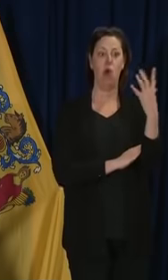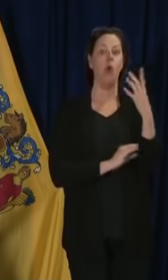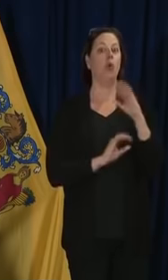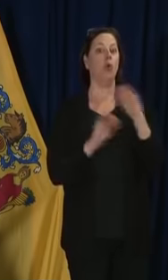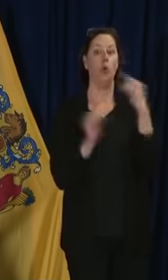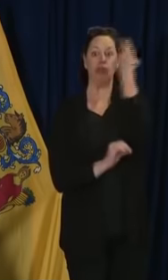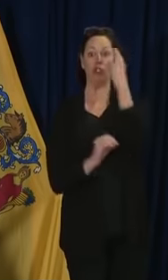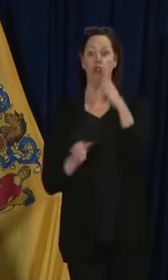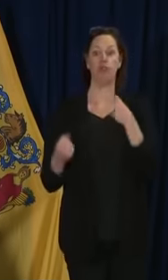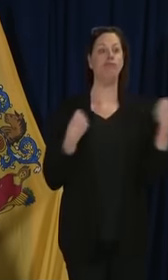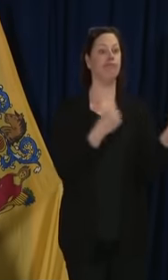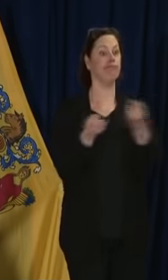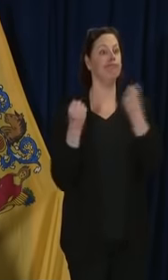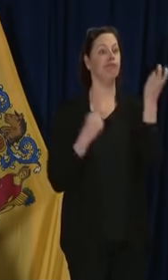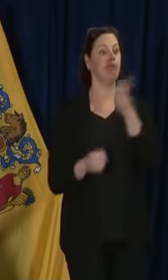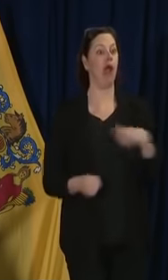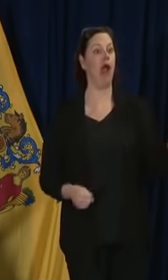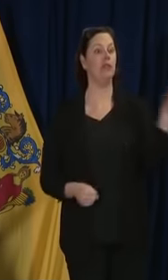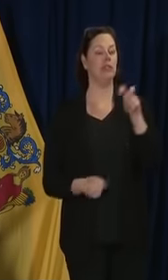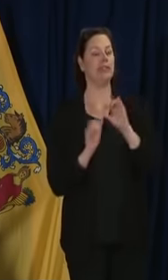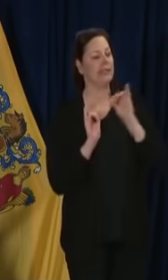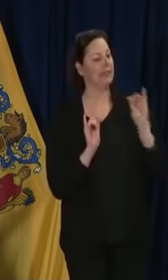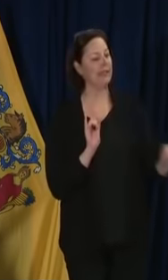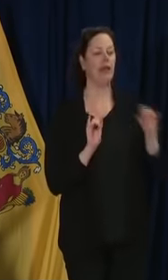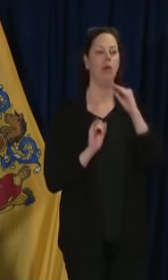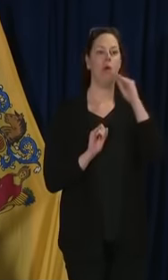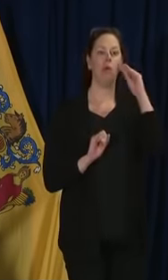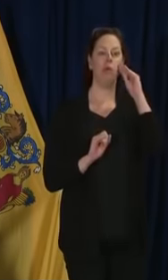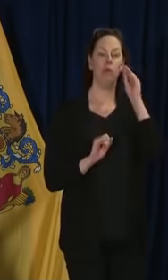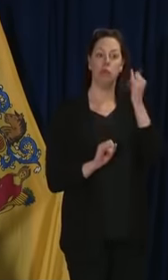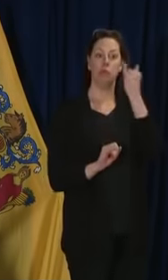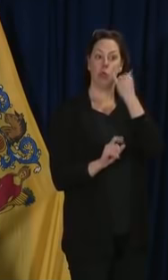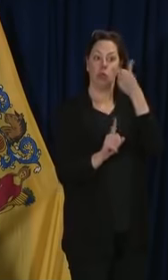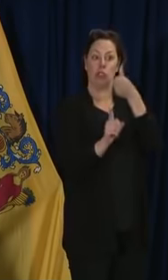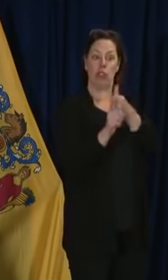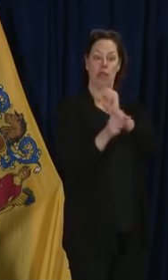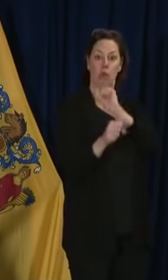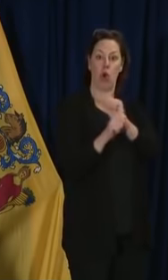roads. If alternatively, you are a healthcare worker